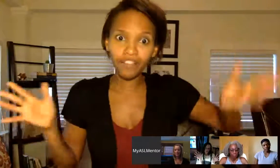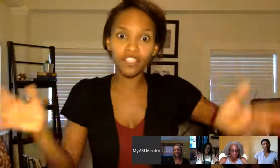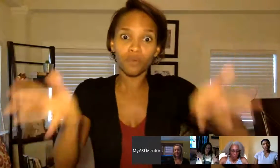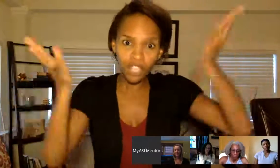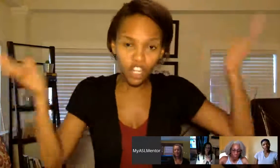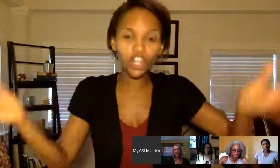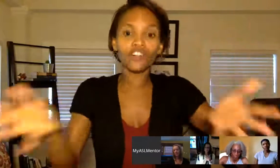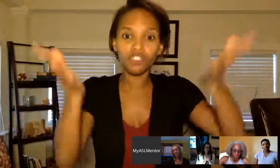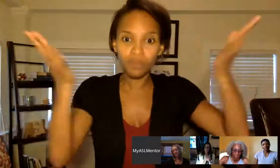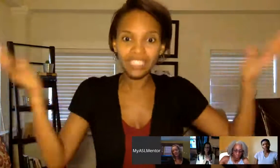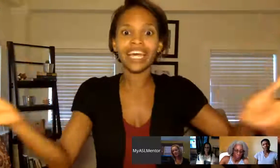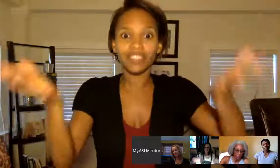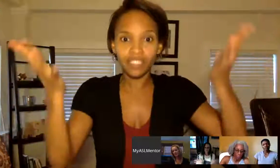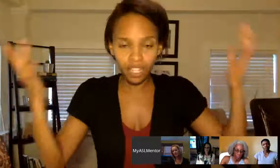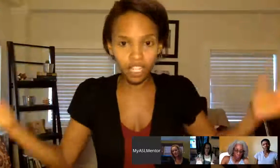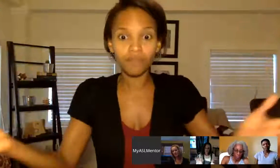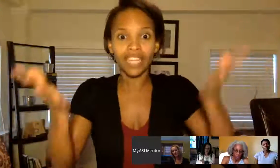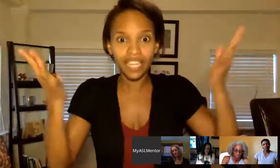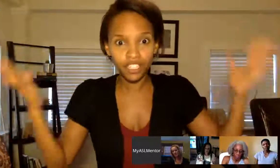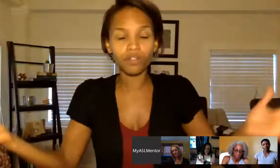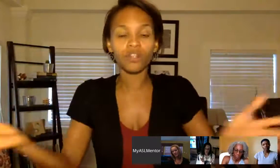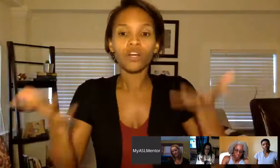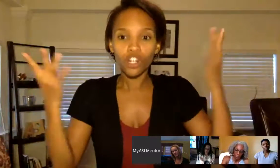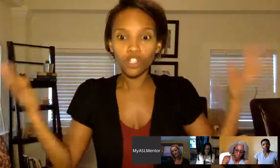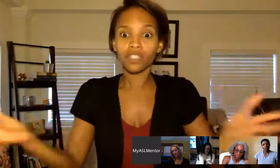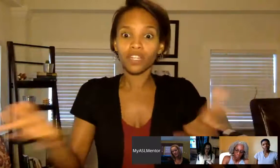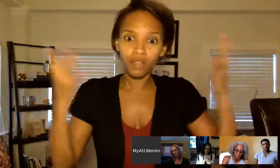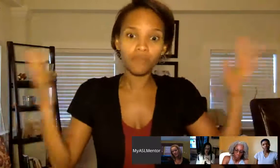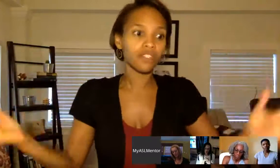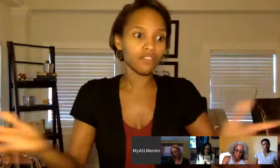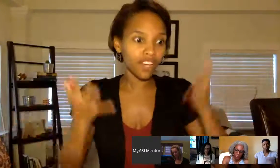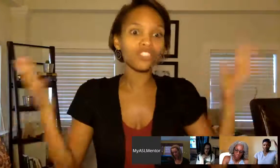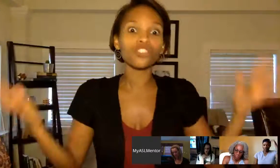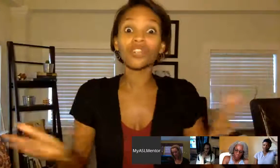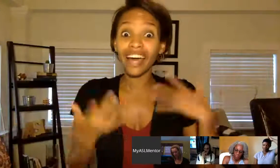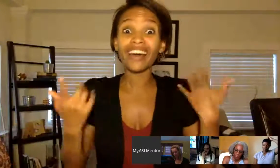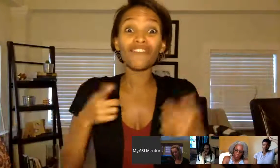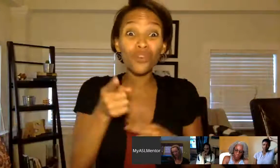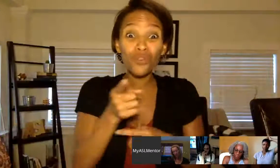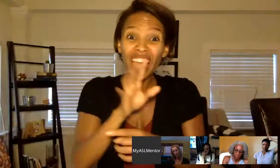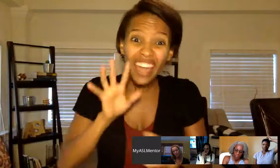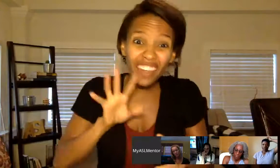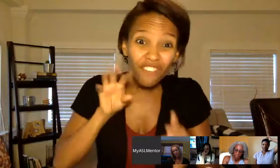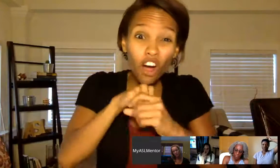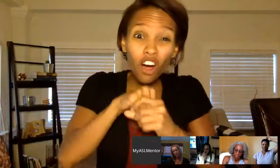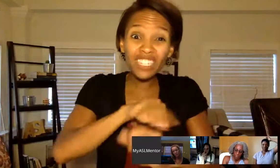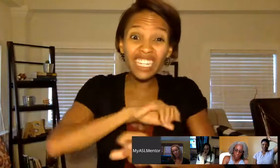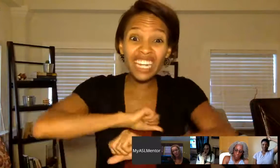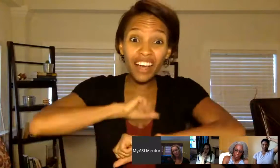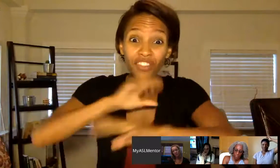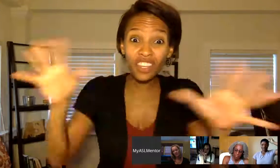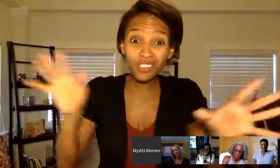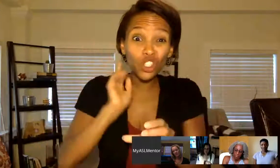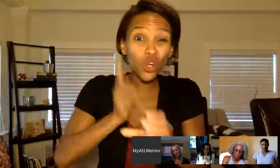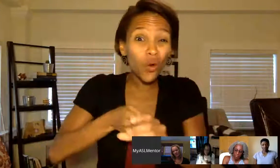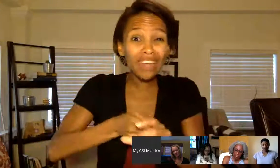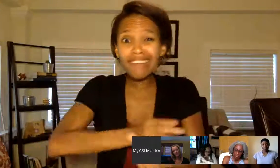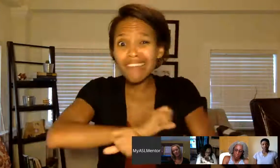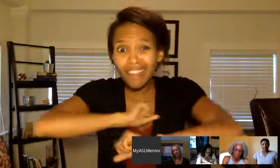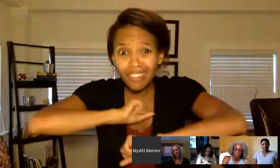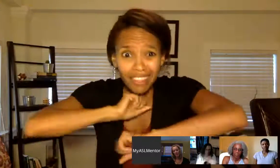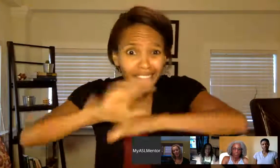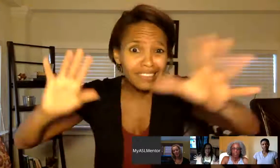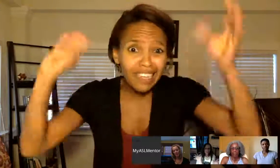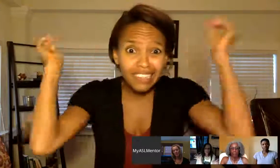talking about this encouragement to get into clubs and get into groups and clubs and events. So yeah, if you involved in nothing,